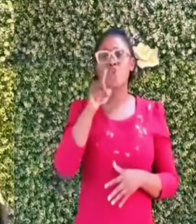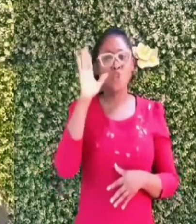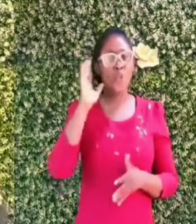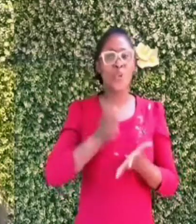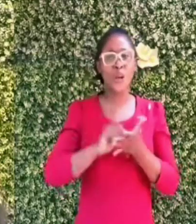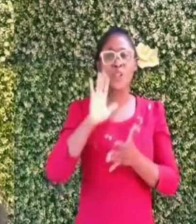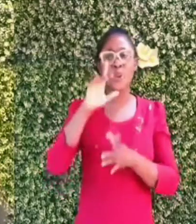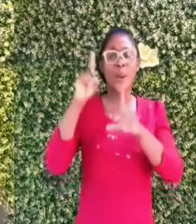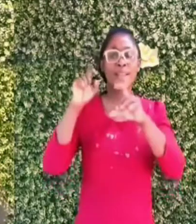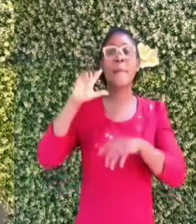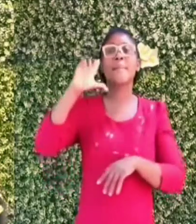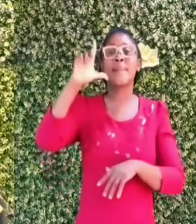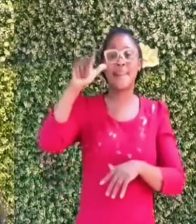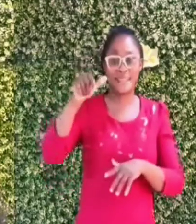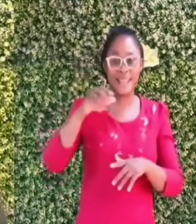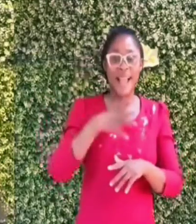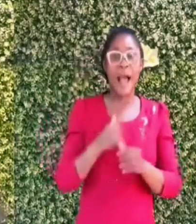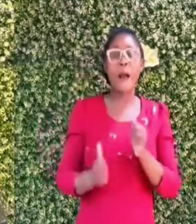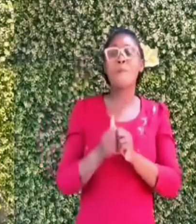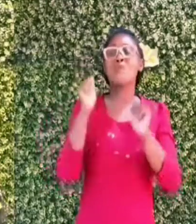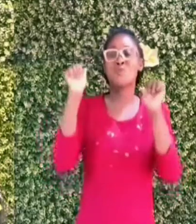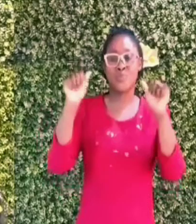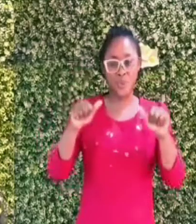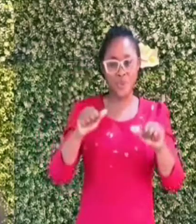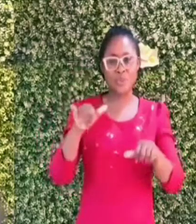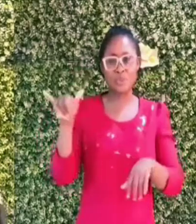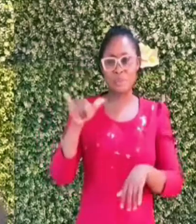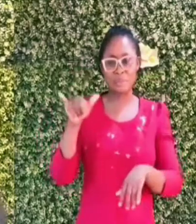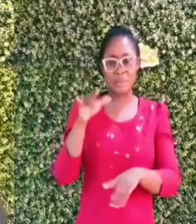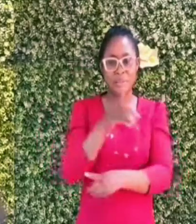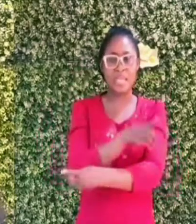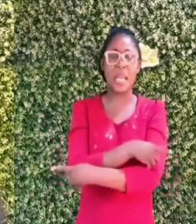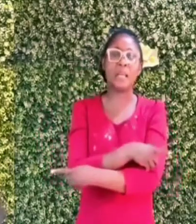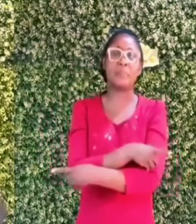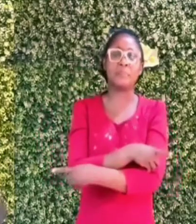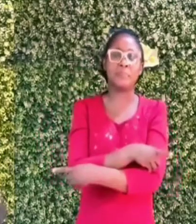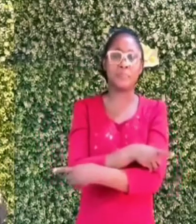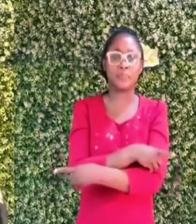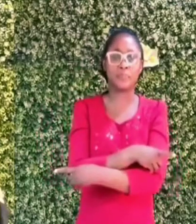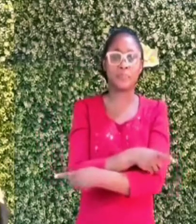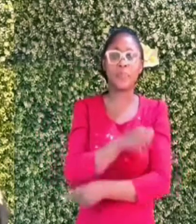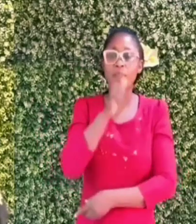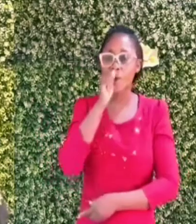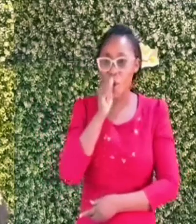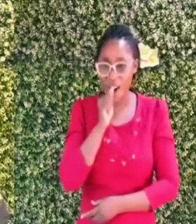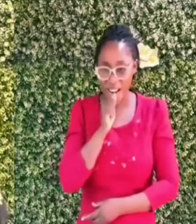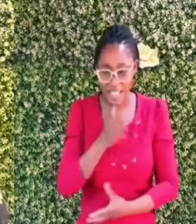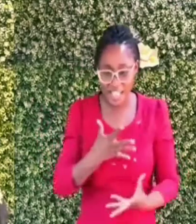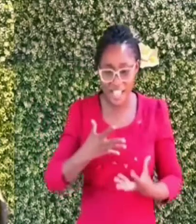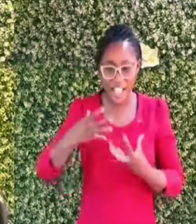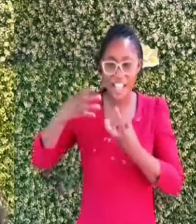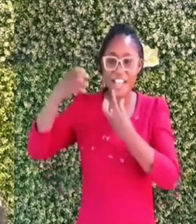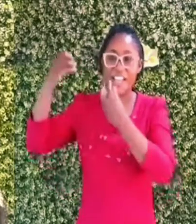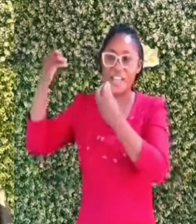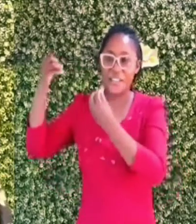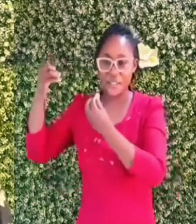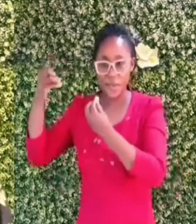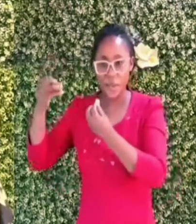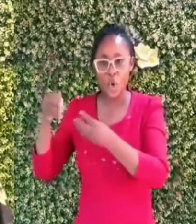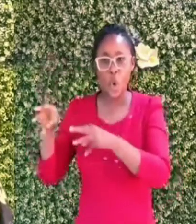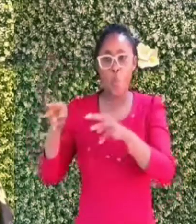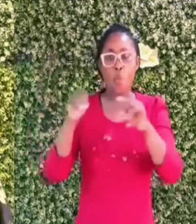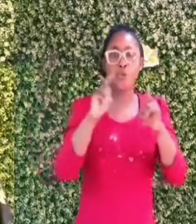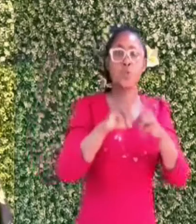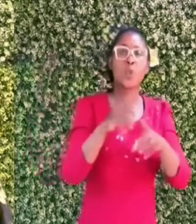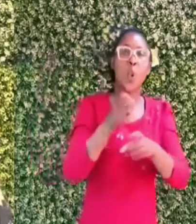your examination later and most likely on that same date. Quietly leave the hall. Move to the